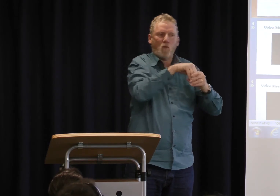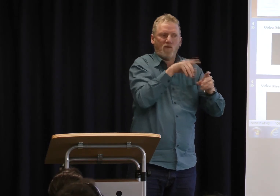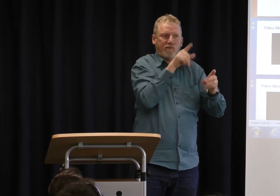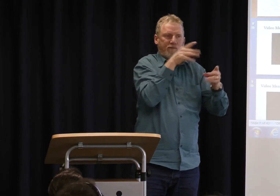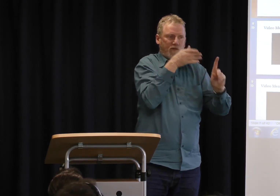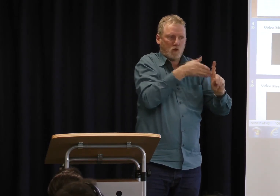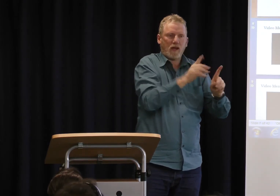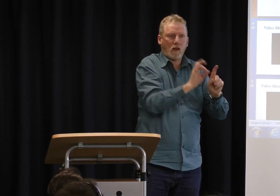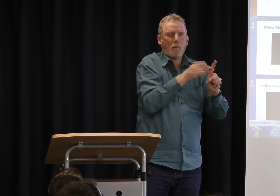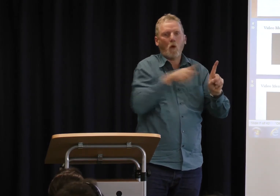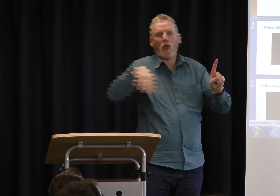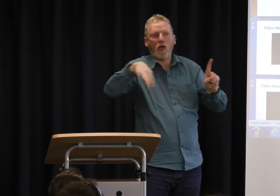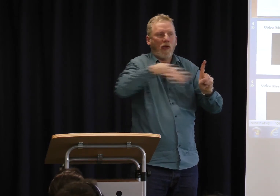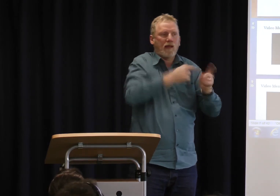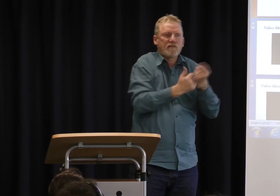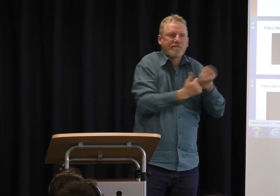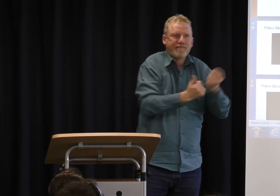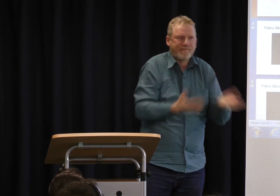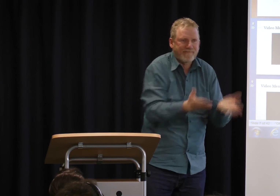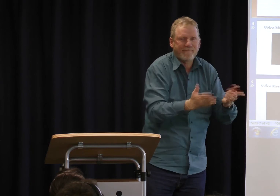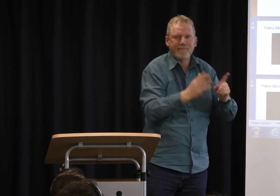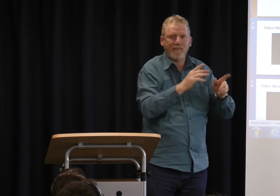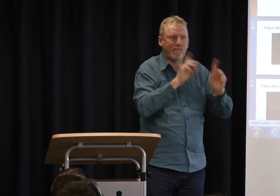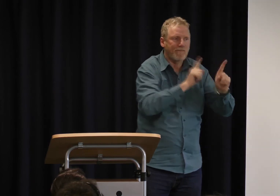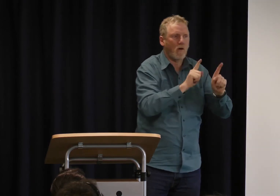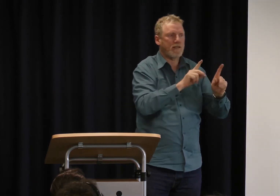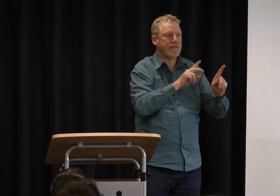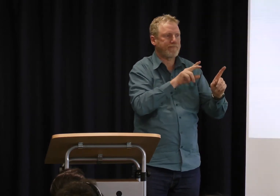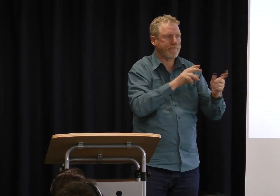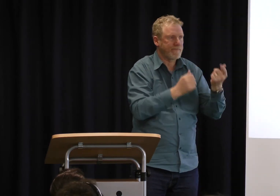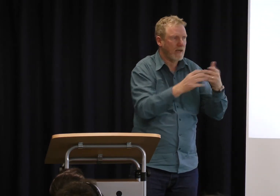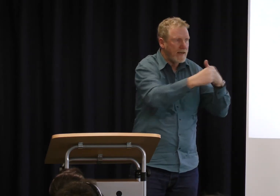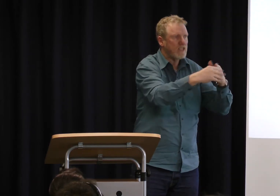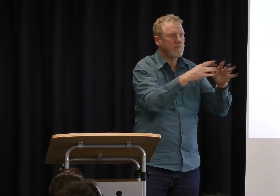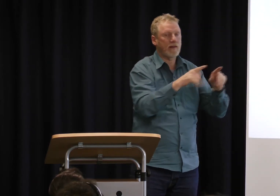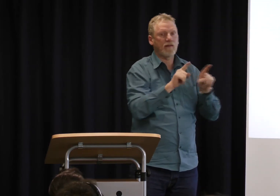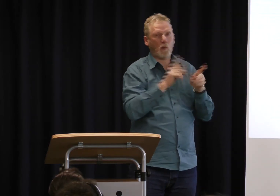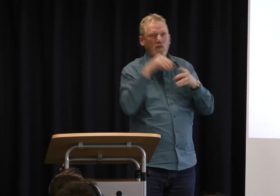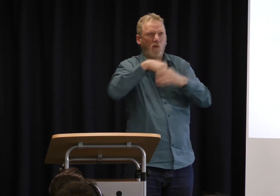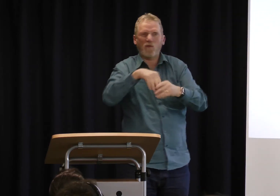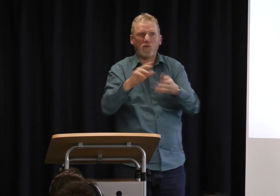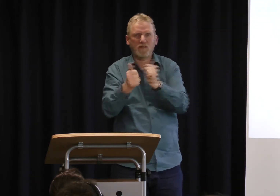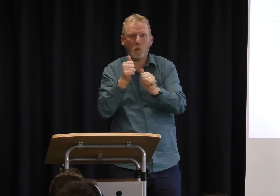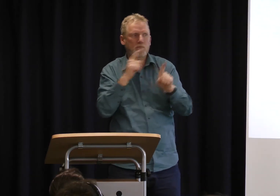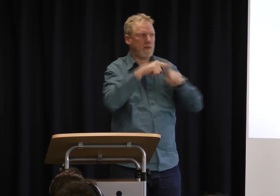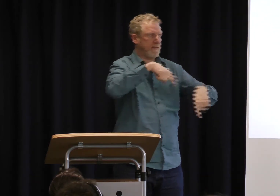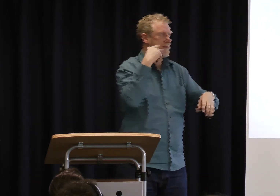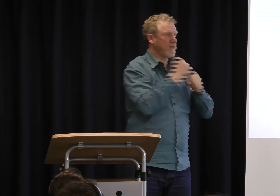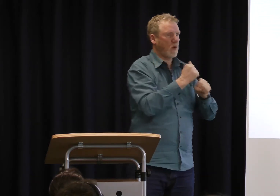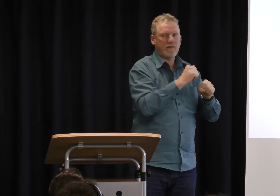And John Lovett was involved. Well, he wasn't involved directly, but he was involved behind the scenes. He provided a lot of support, leadership and advice as